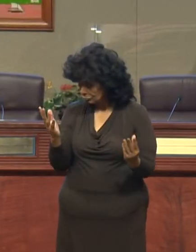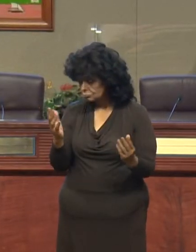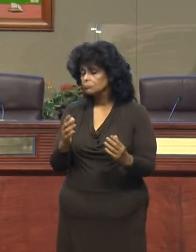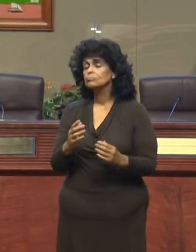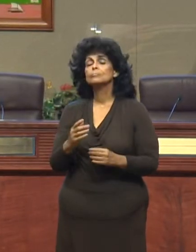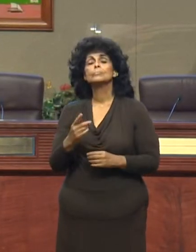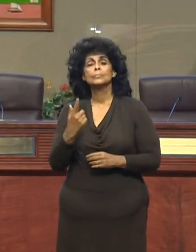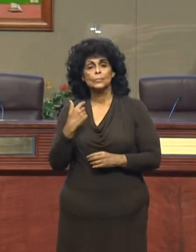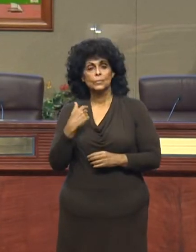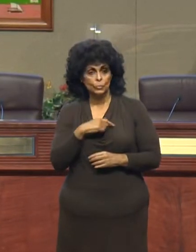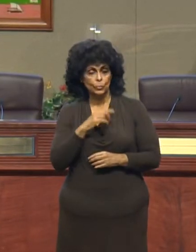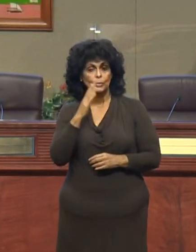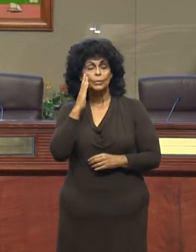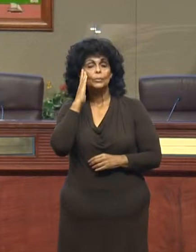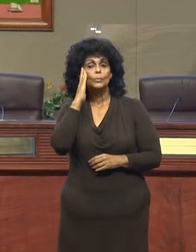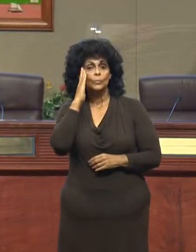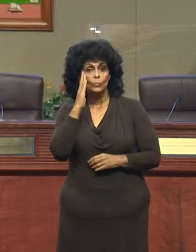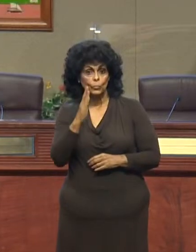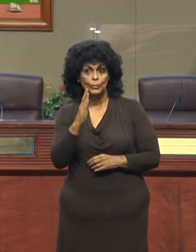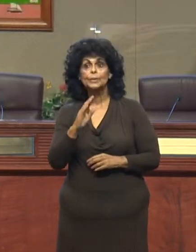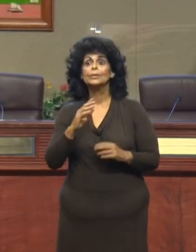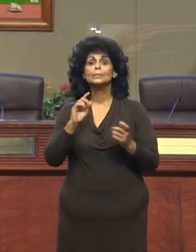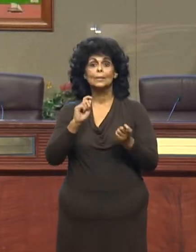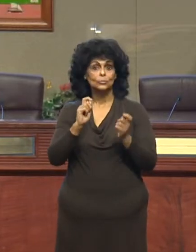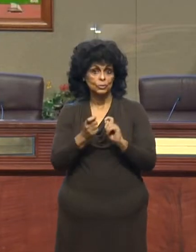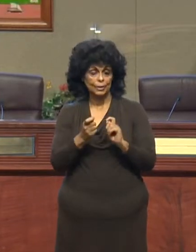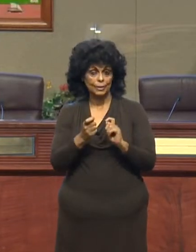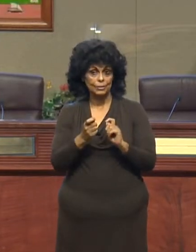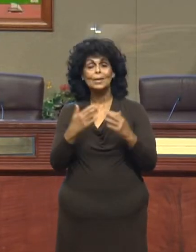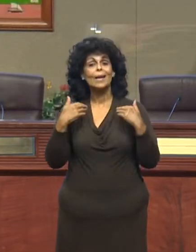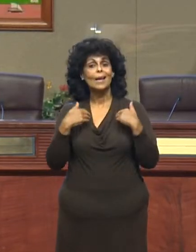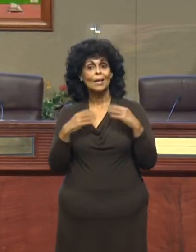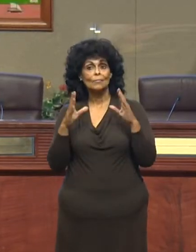to move to a weekly